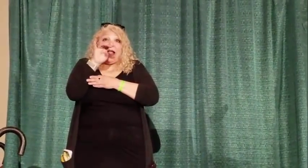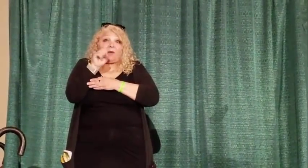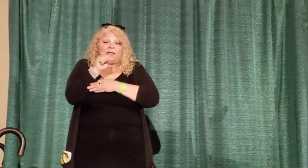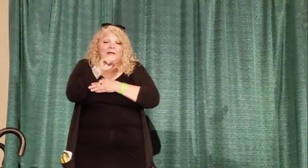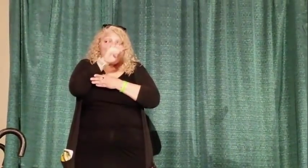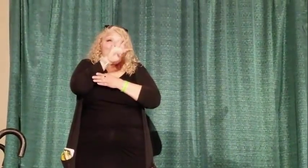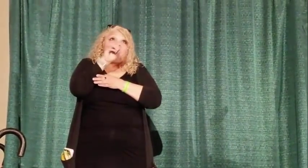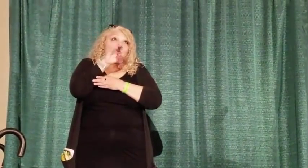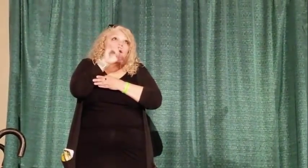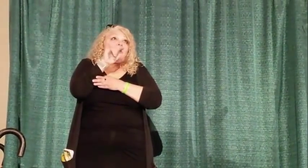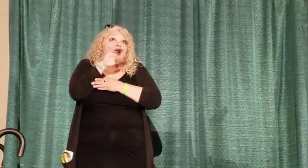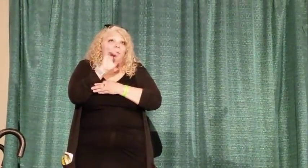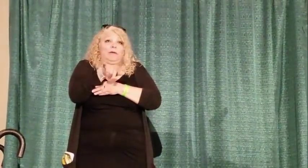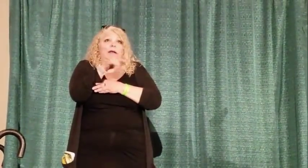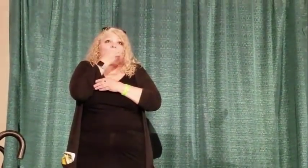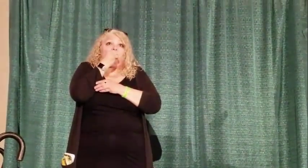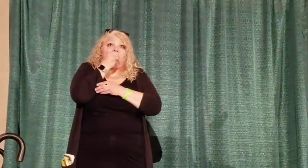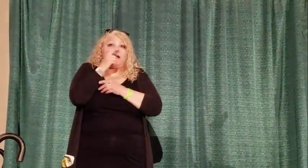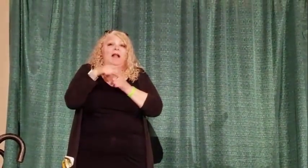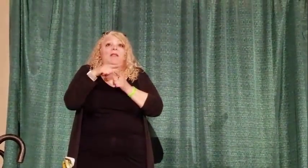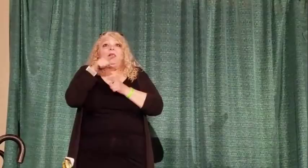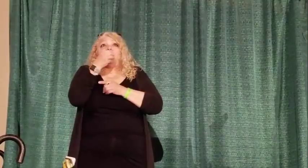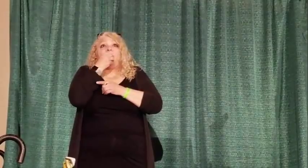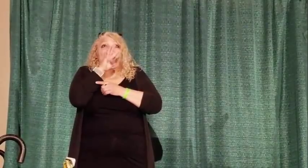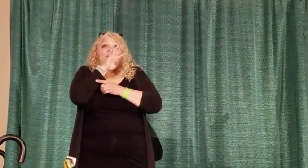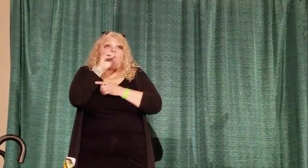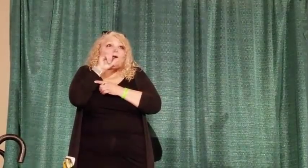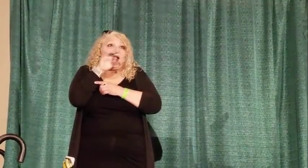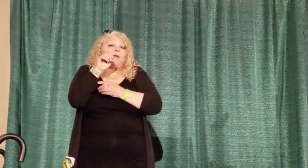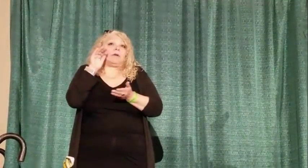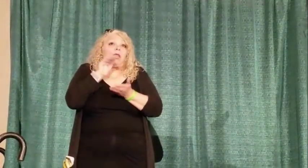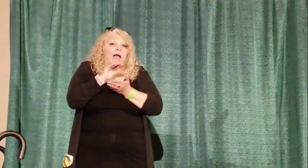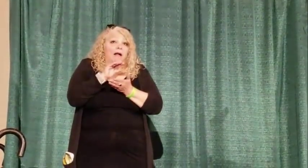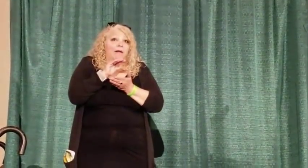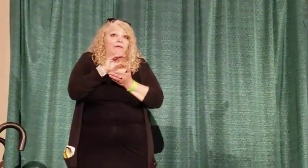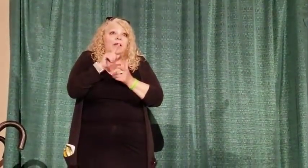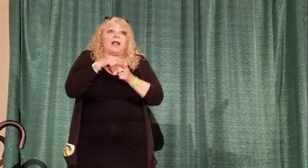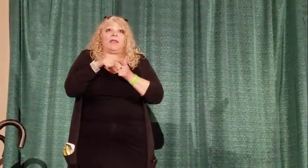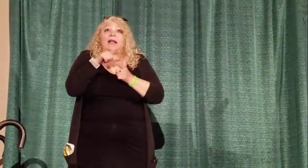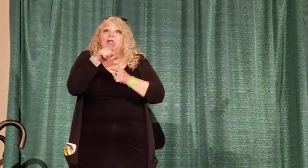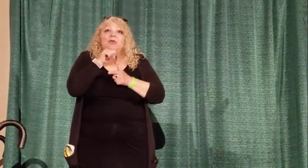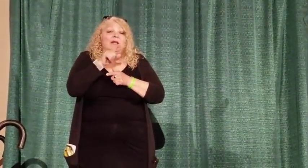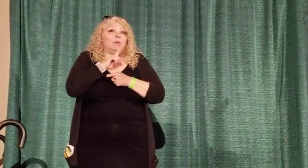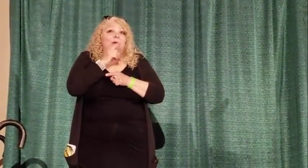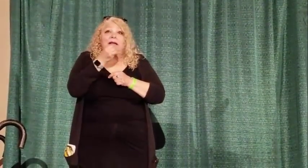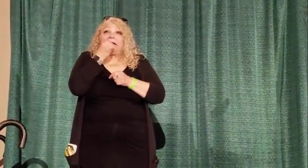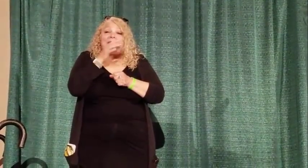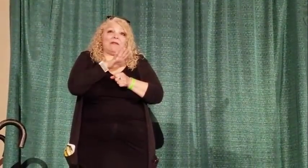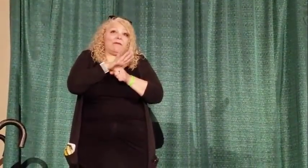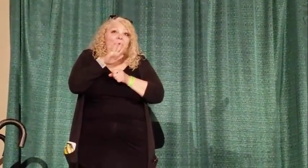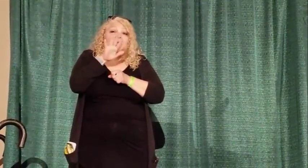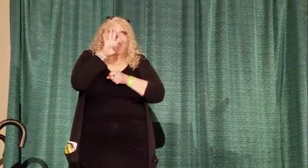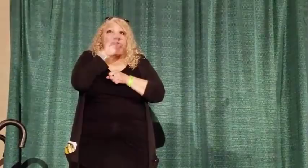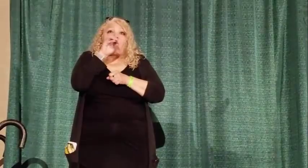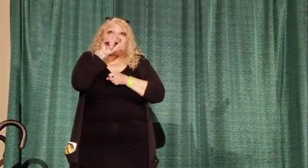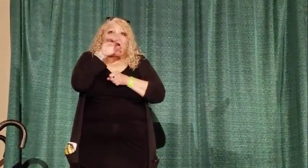40 calories you ate, and you ate 40 calories less, but you didn't really get the full 40 calories